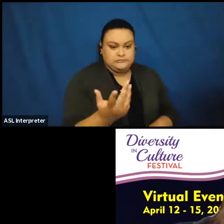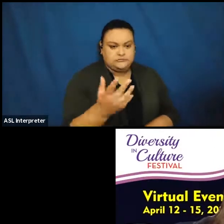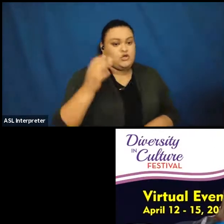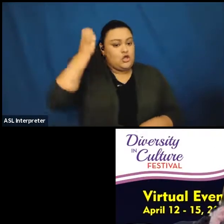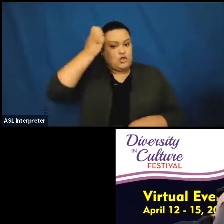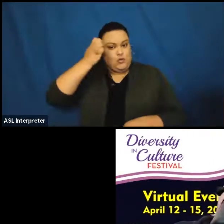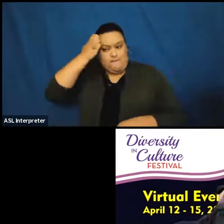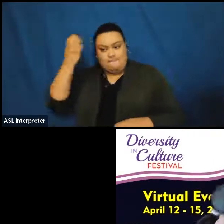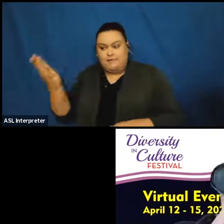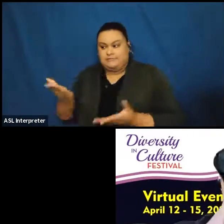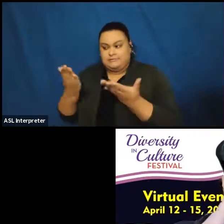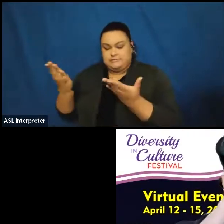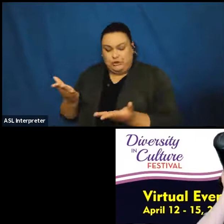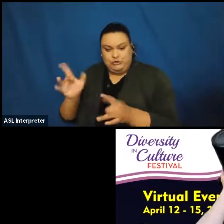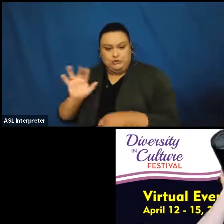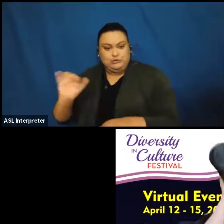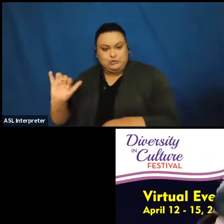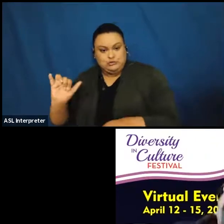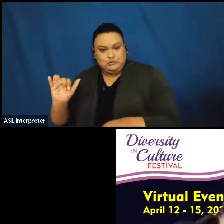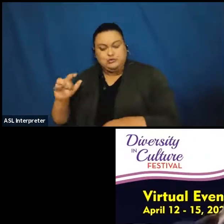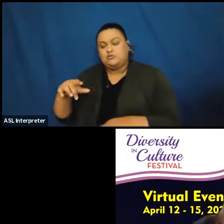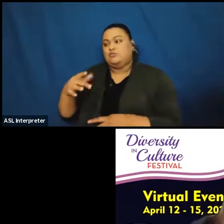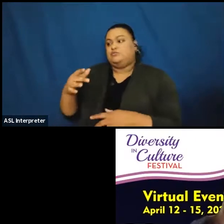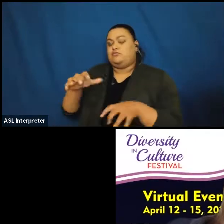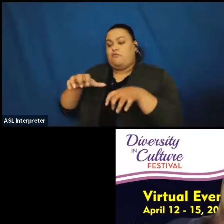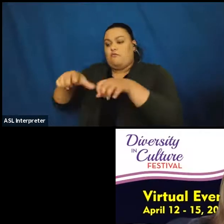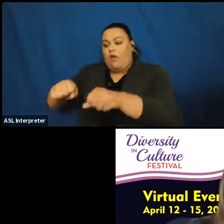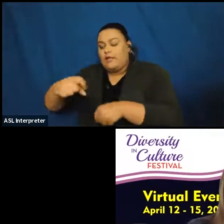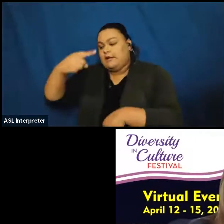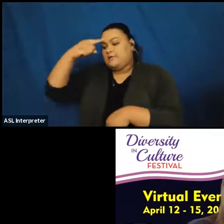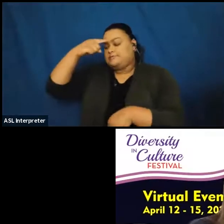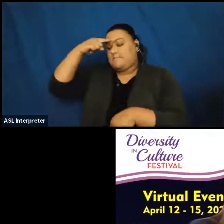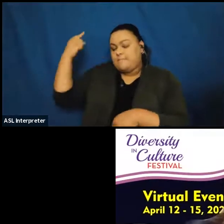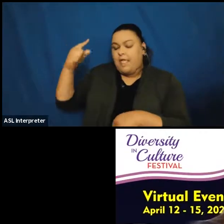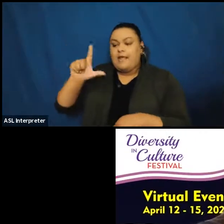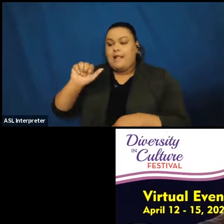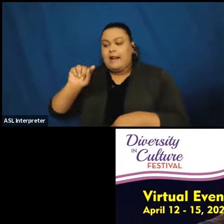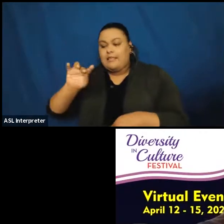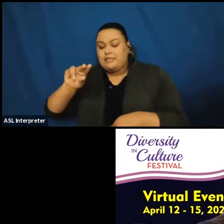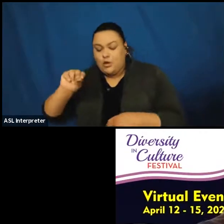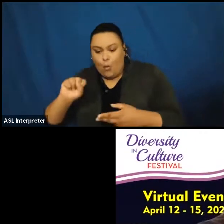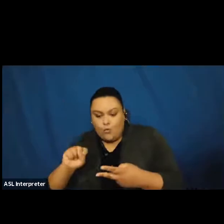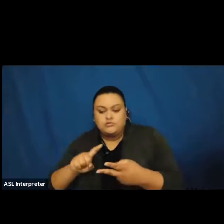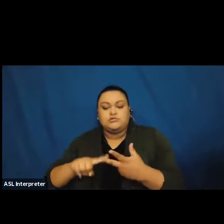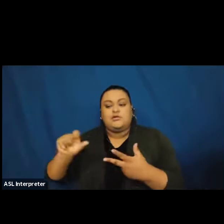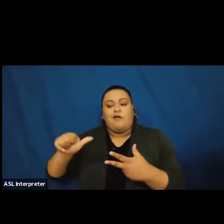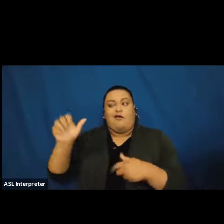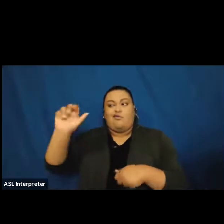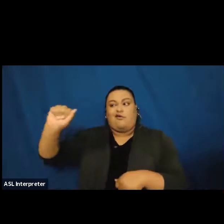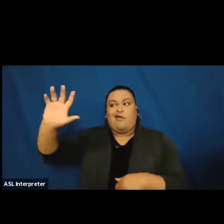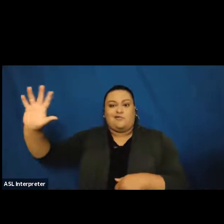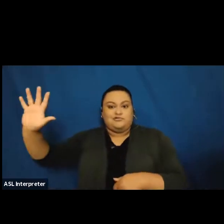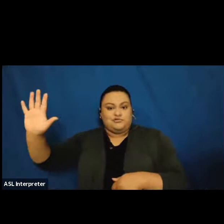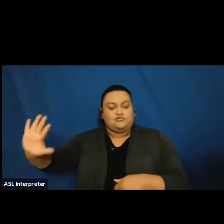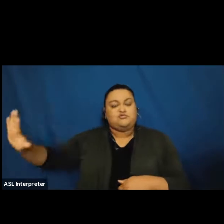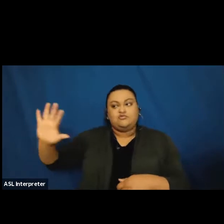also colonized Blacks and Latinos and other Asians. And so we got to begin to think about, how do we get the word